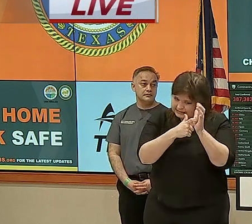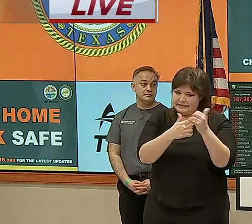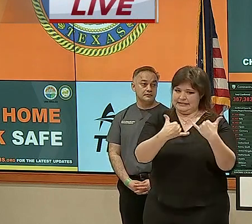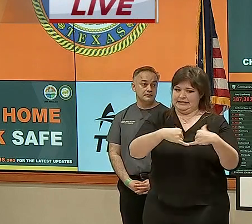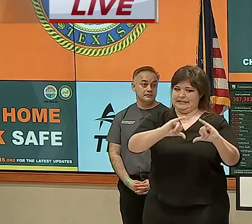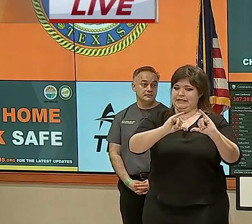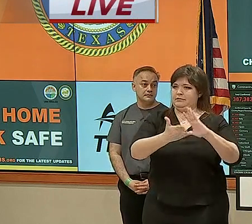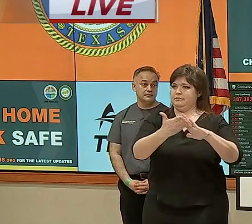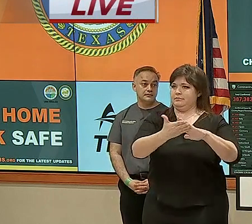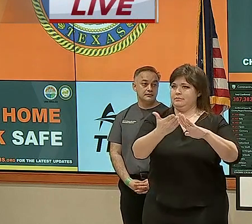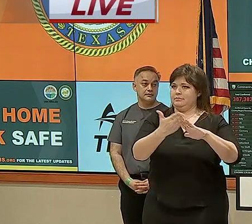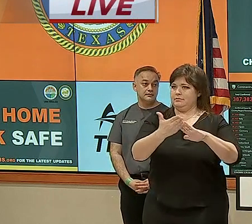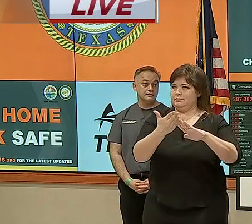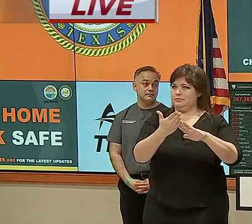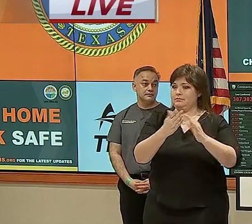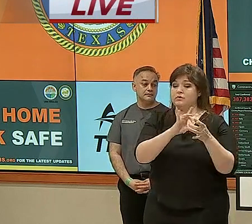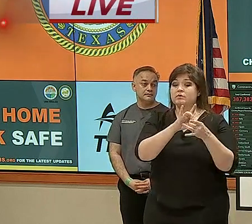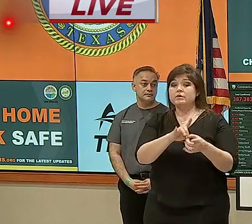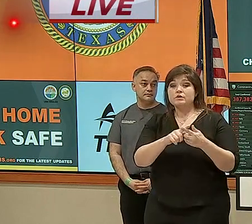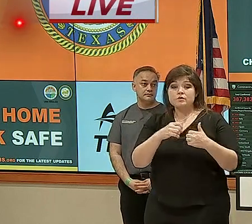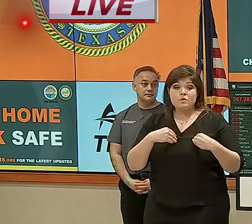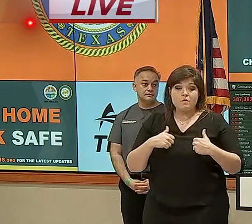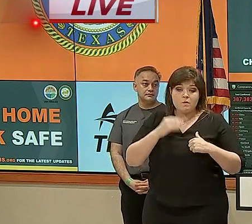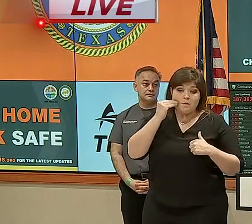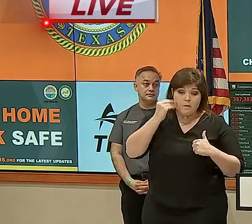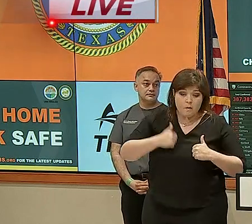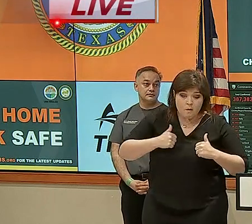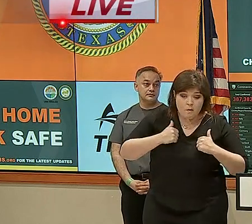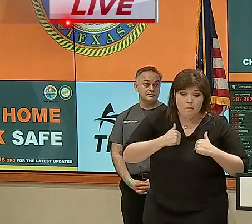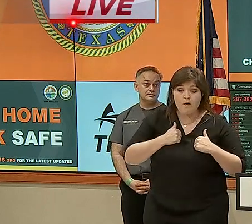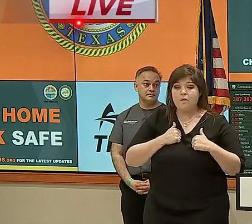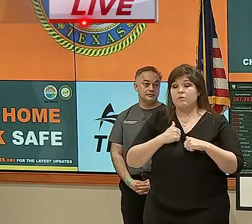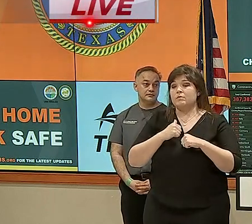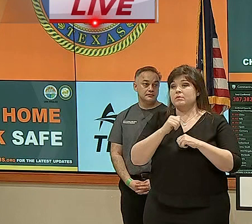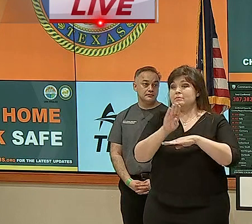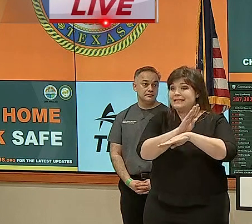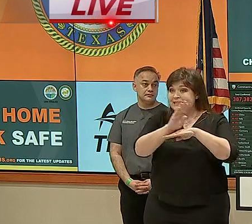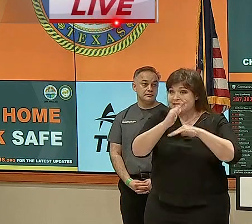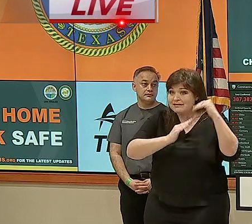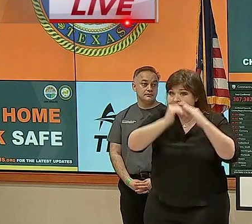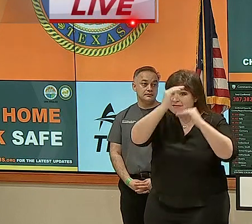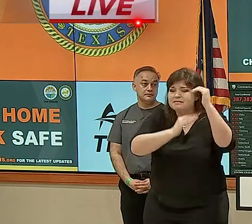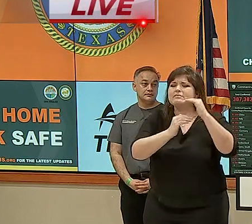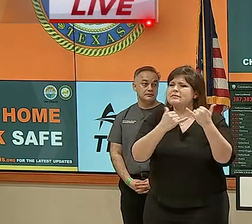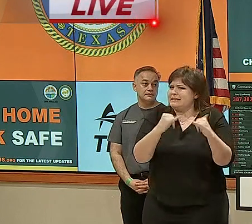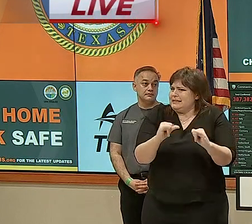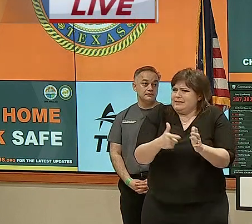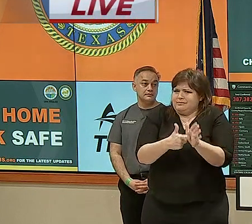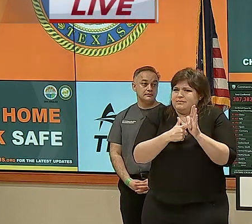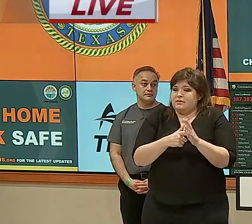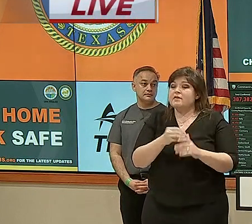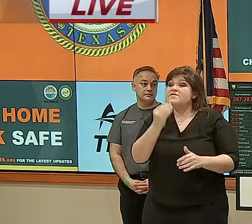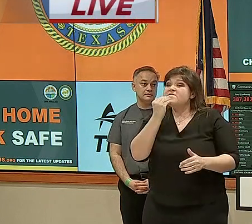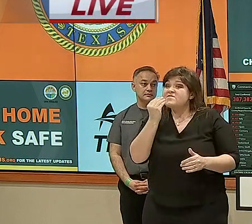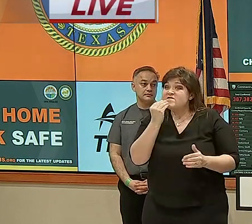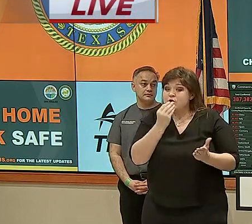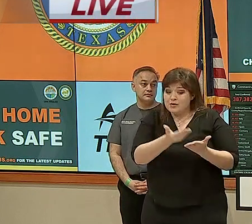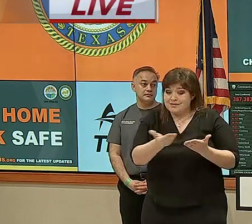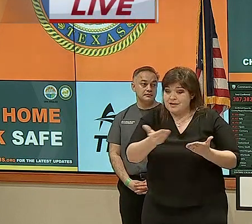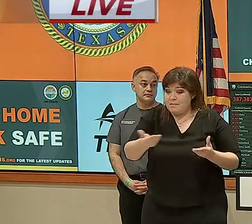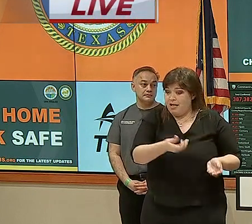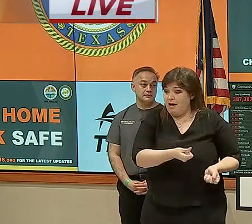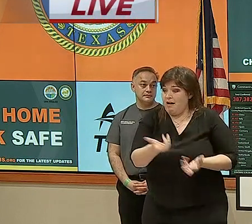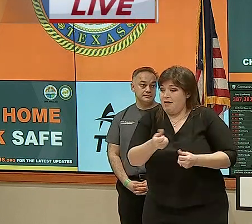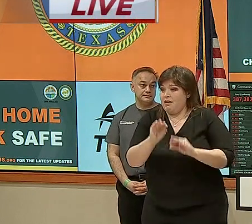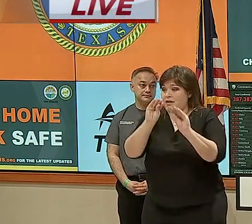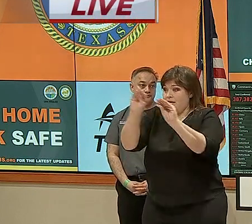to residential and commercial construction, those are essential. With respect to your food supply chain, the entire